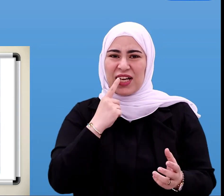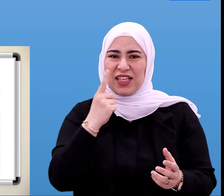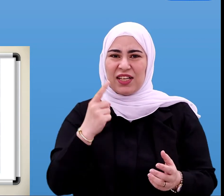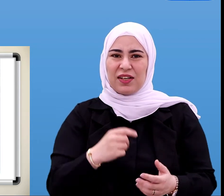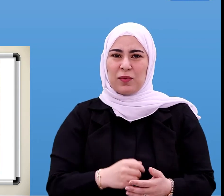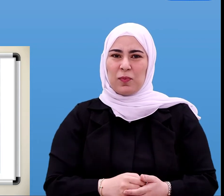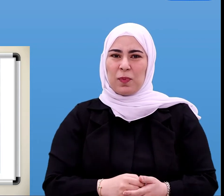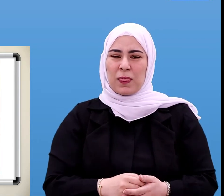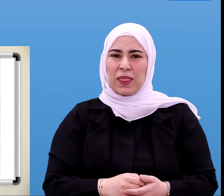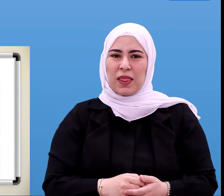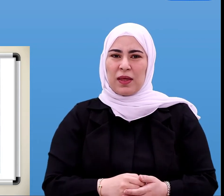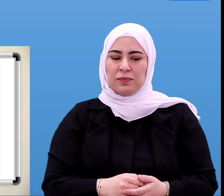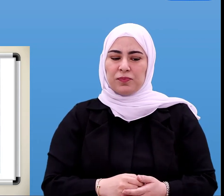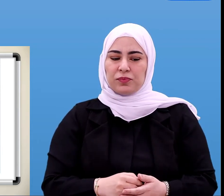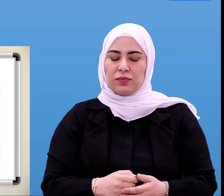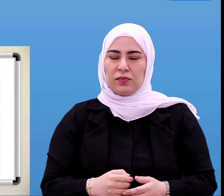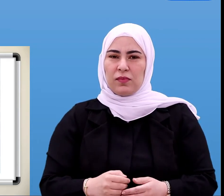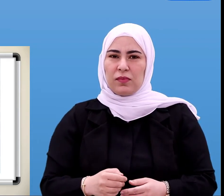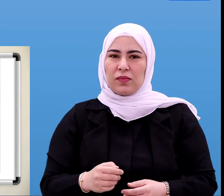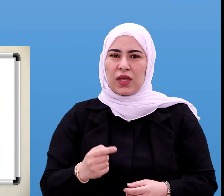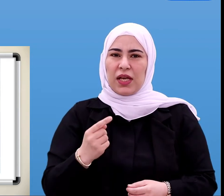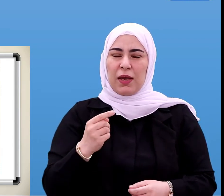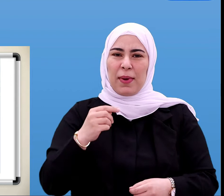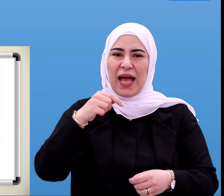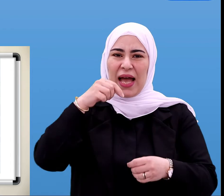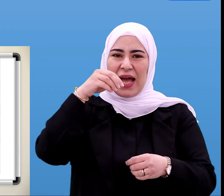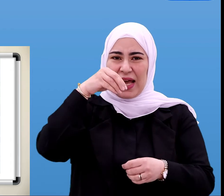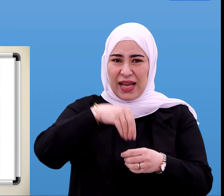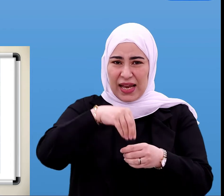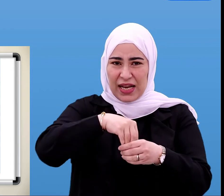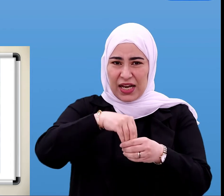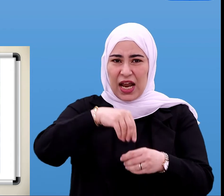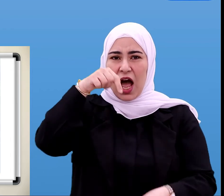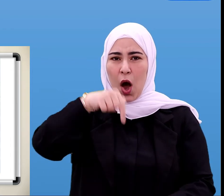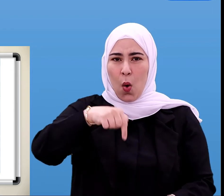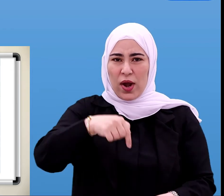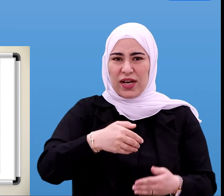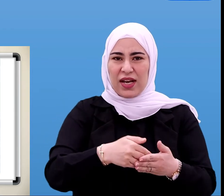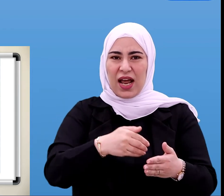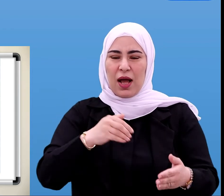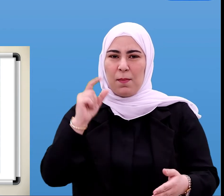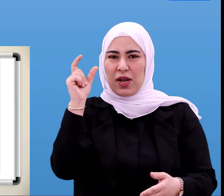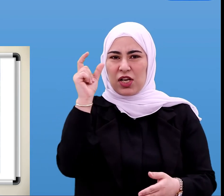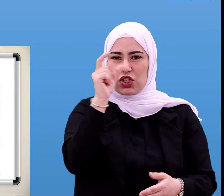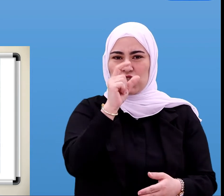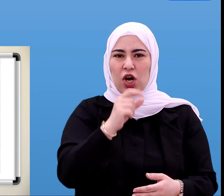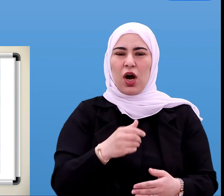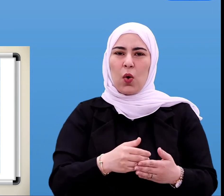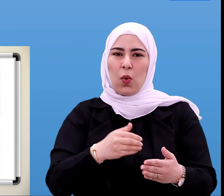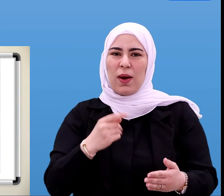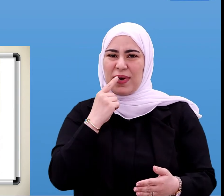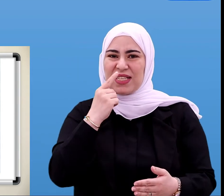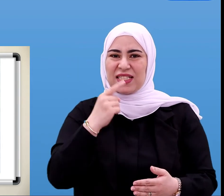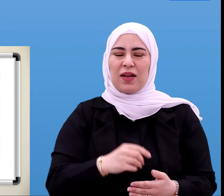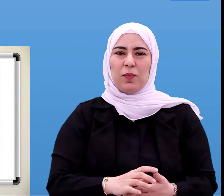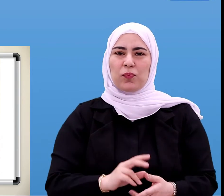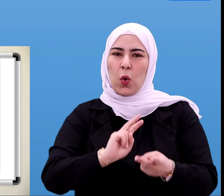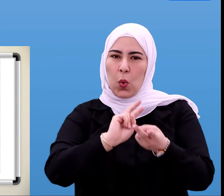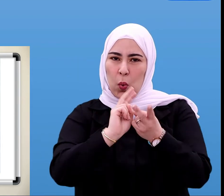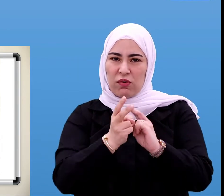about months, seasons, years, period of time, or time of the day. At is also a